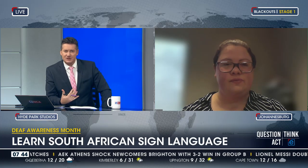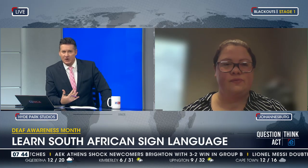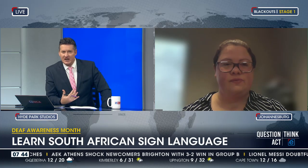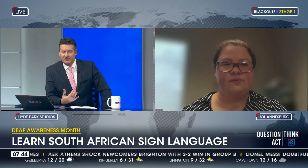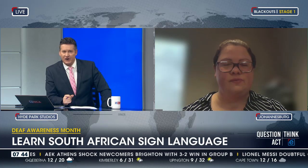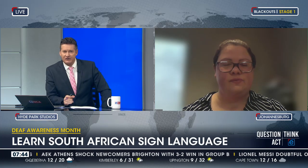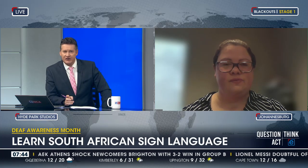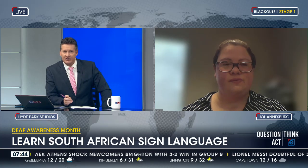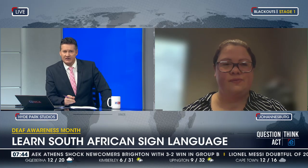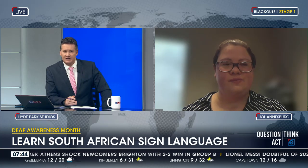who are deaf and hard of hearing?